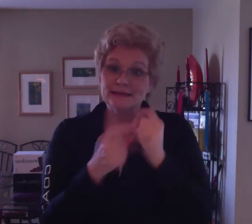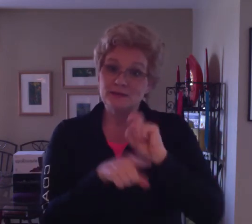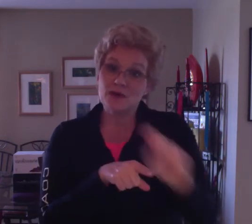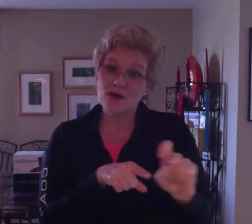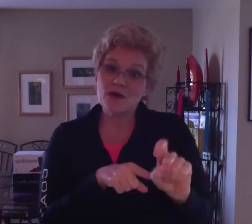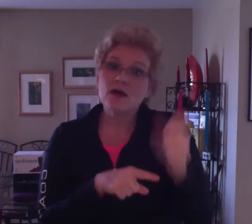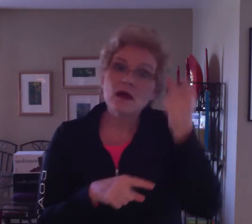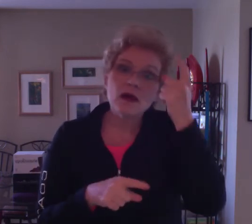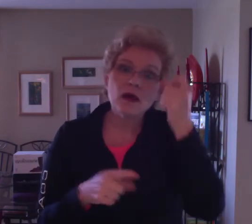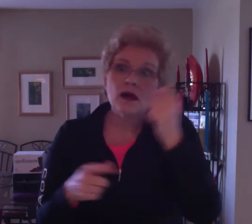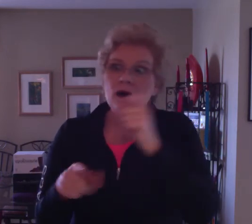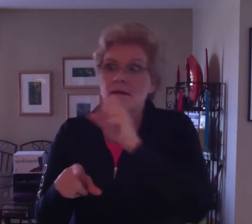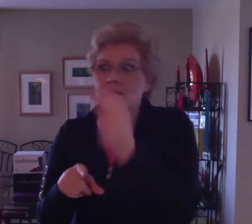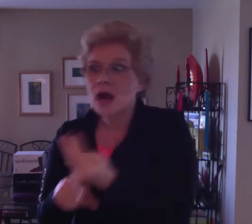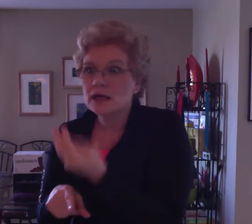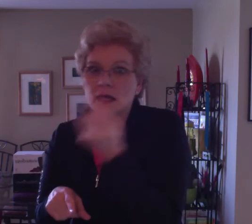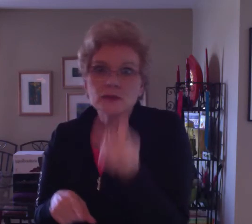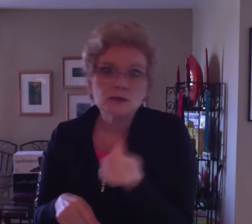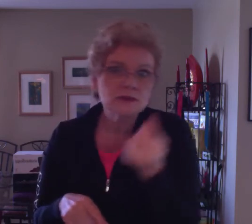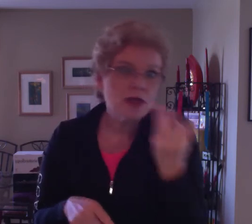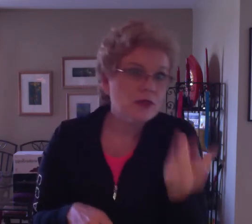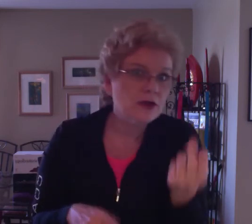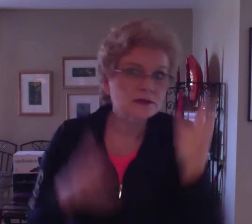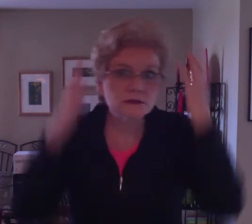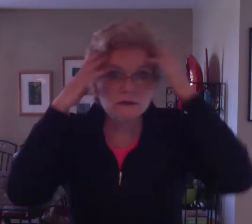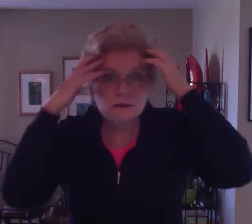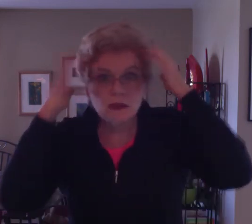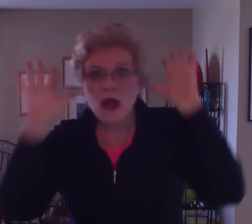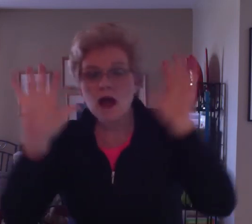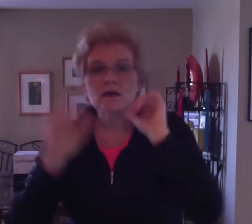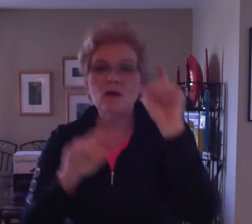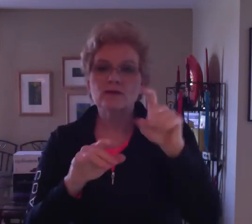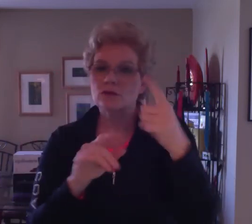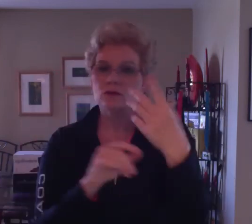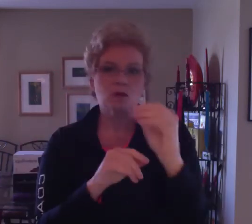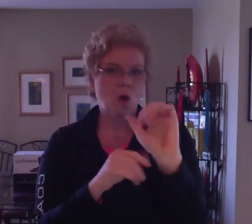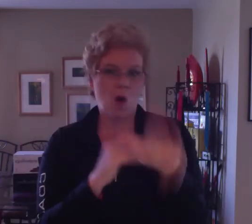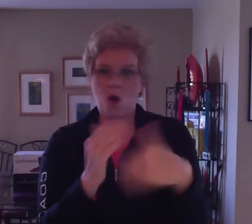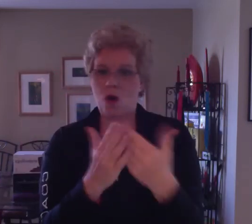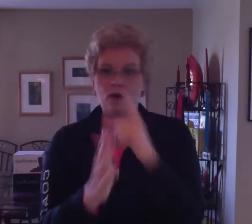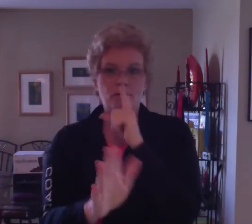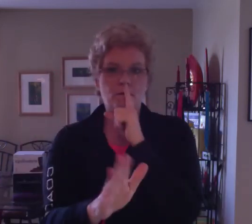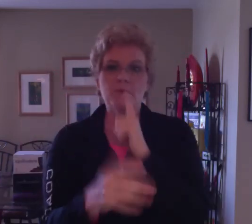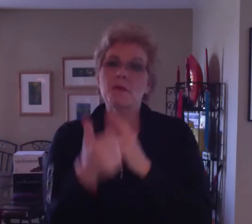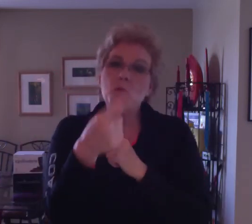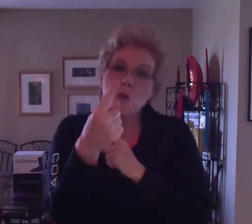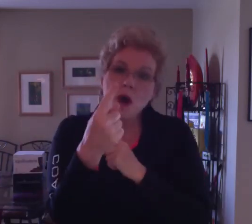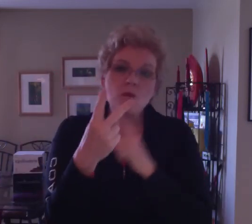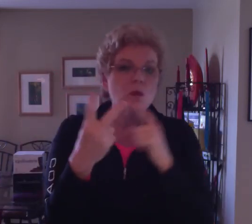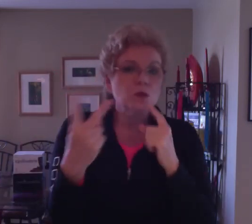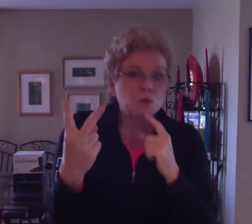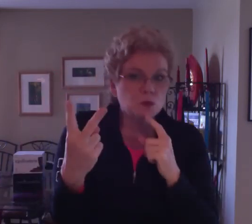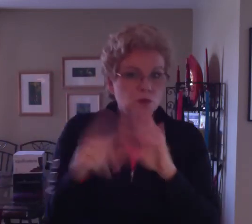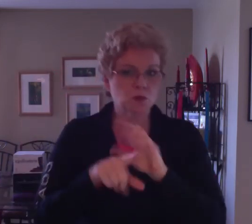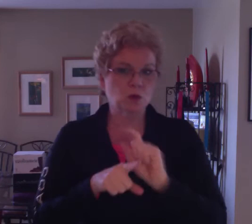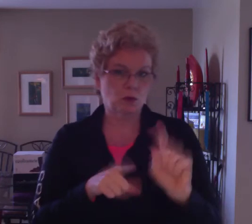not have to be on all these calls, but I recommend you're on 1 to 2 calls a week, if at all possible. Even if you're just listening to them in your